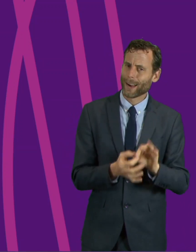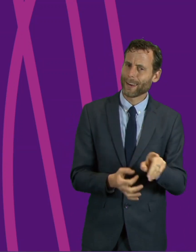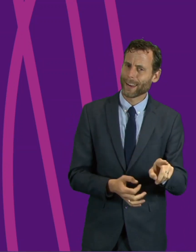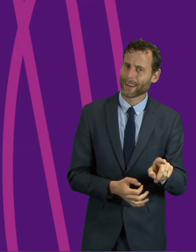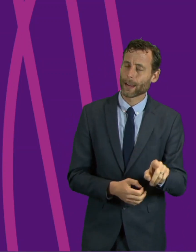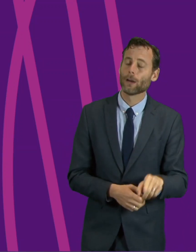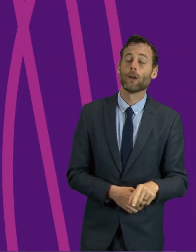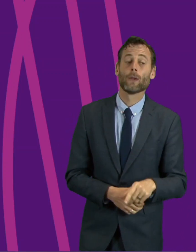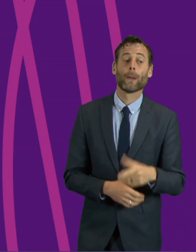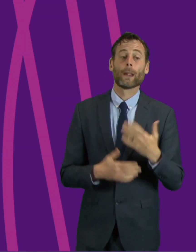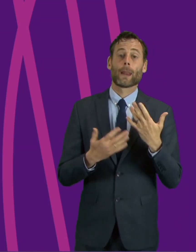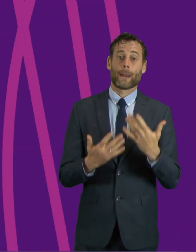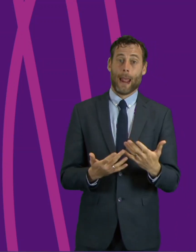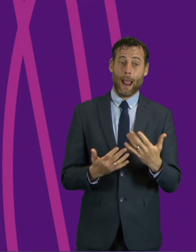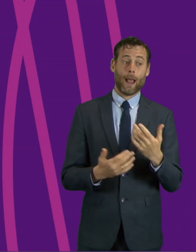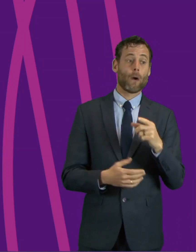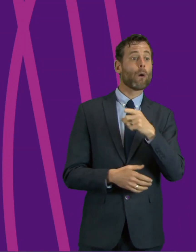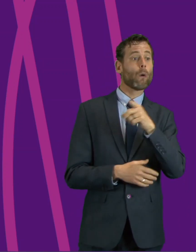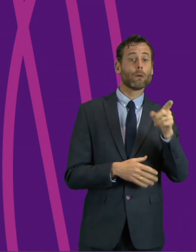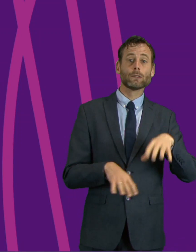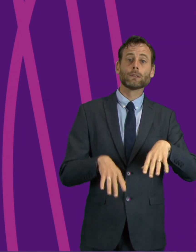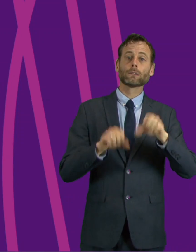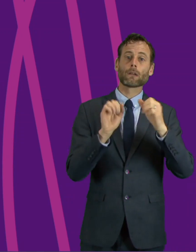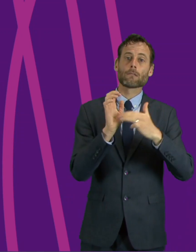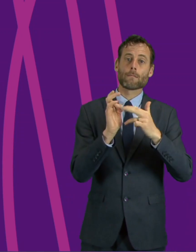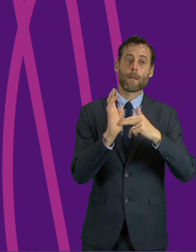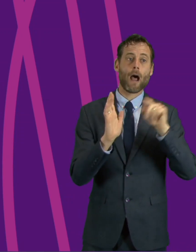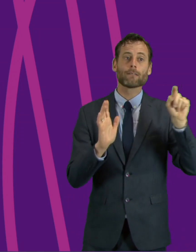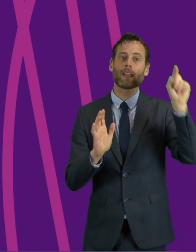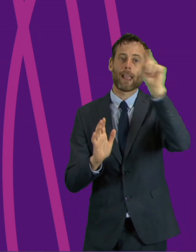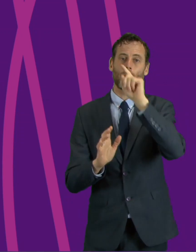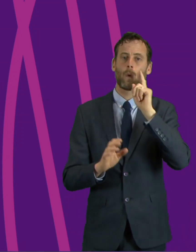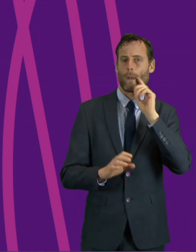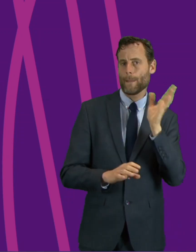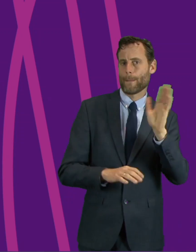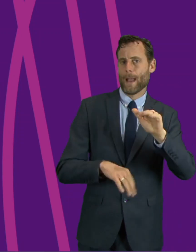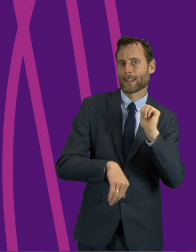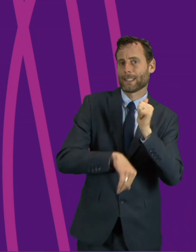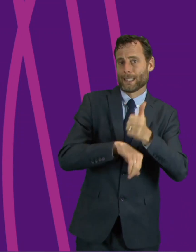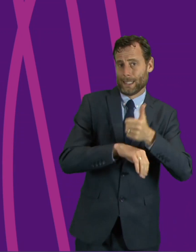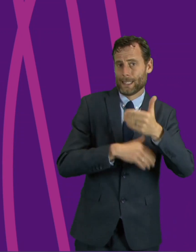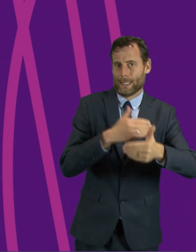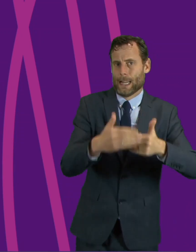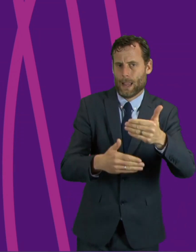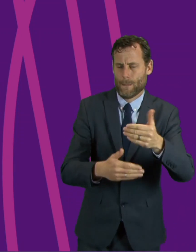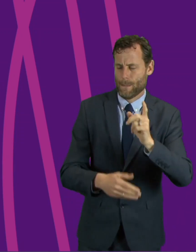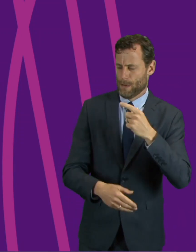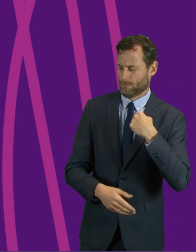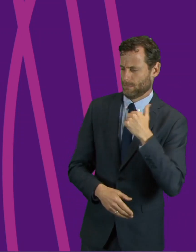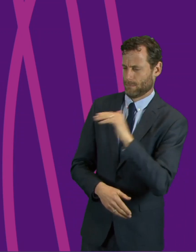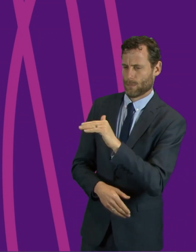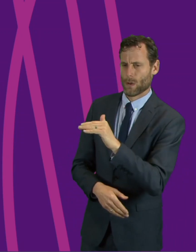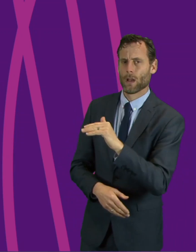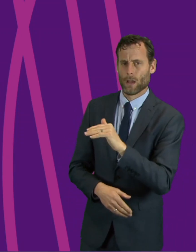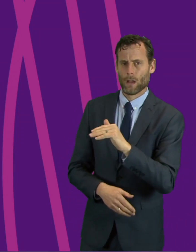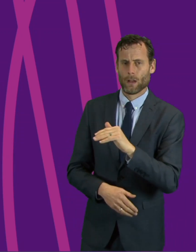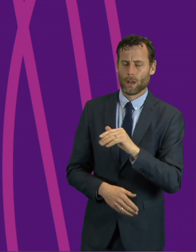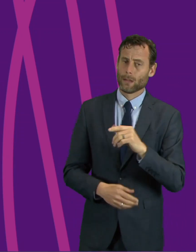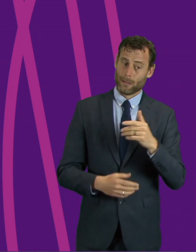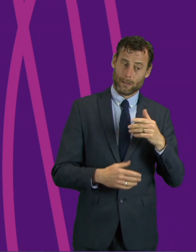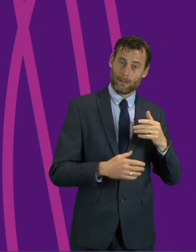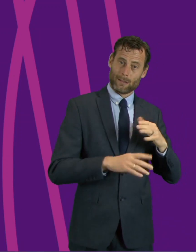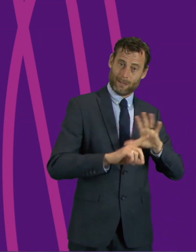to reopen from Monday. When can my constituents and others like them across the country expect to see a similar plan published for